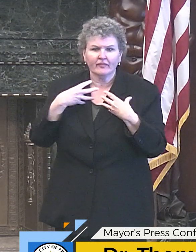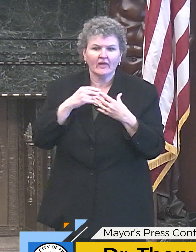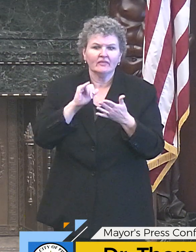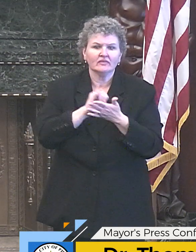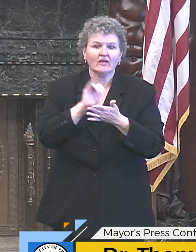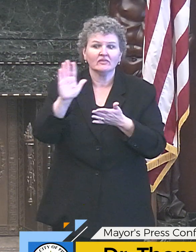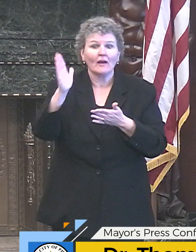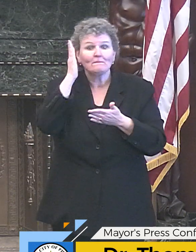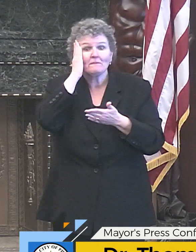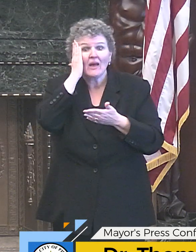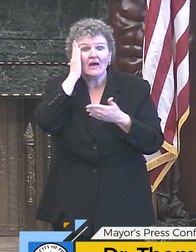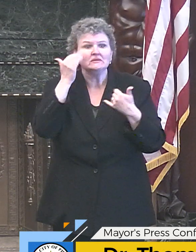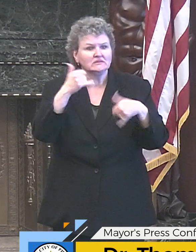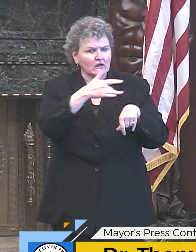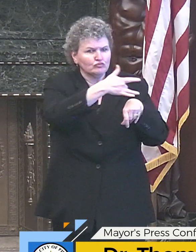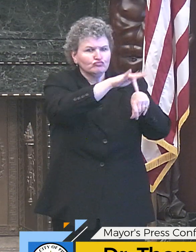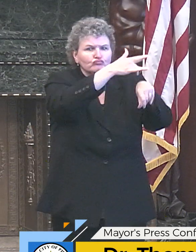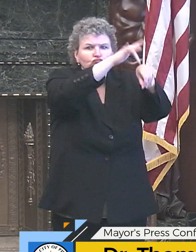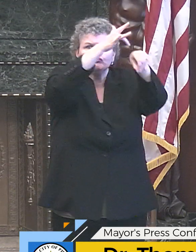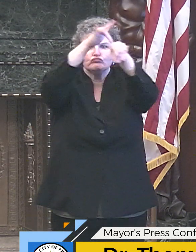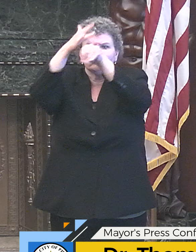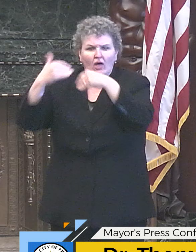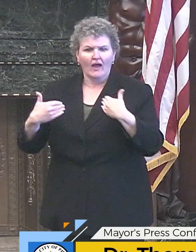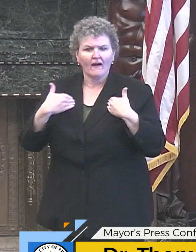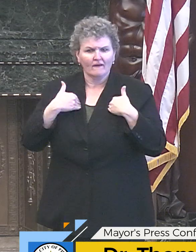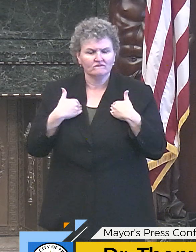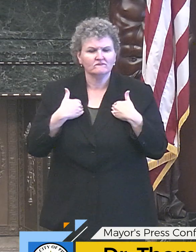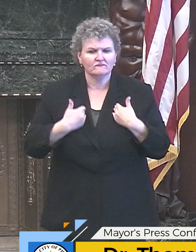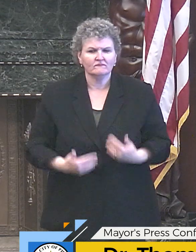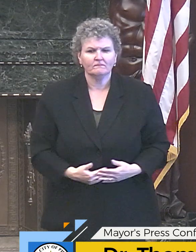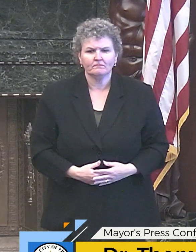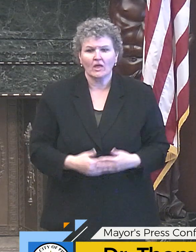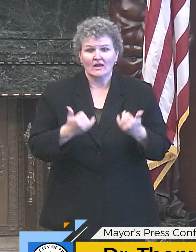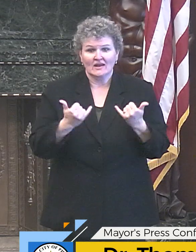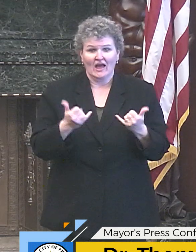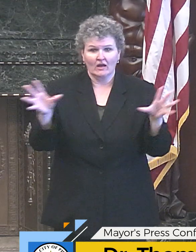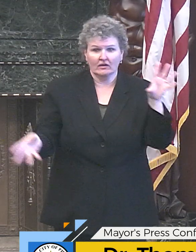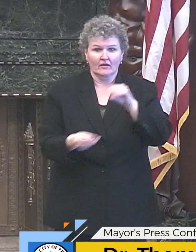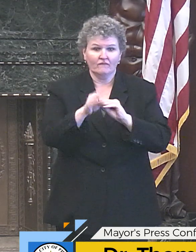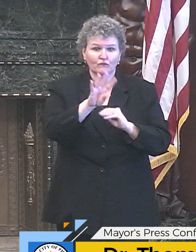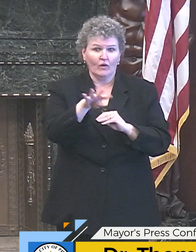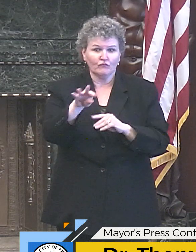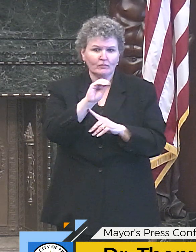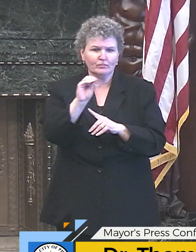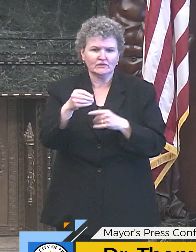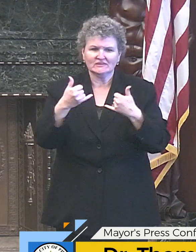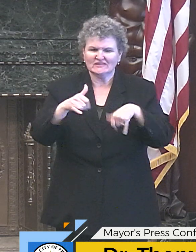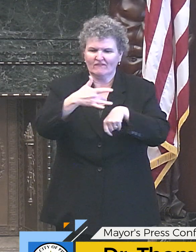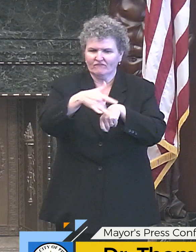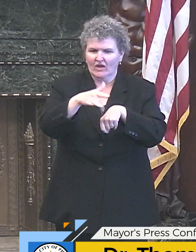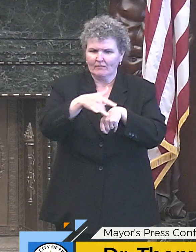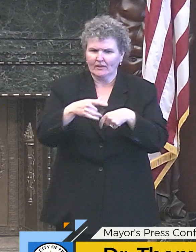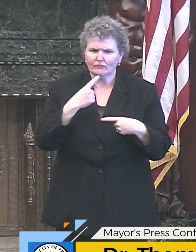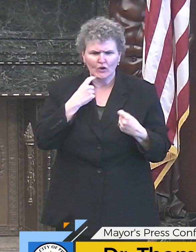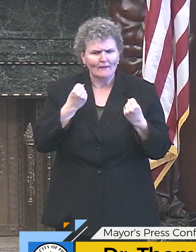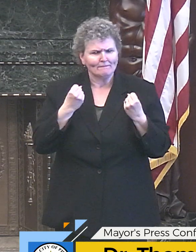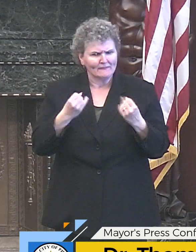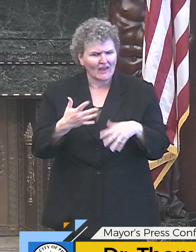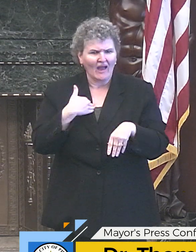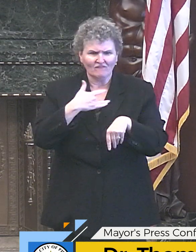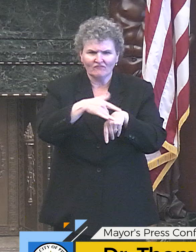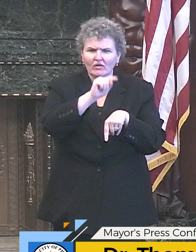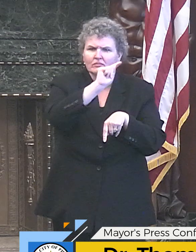beds are available. They're not currently occupied, and it's 44%. So there's still many hospital beds that are available. Their